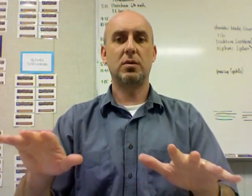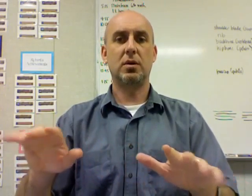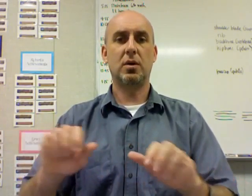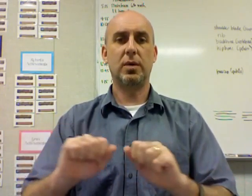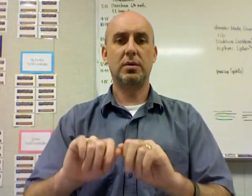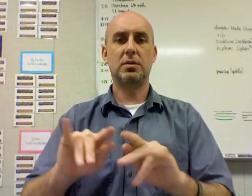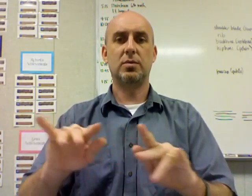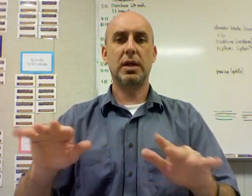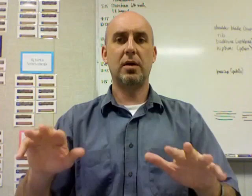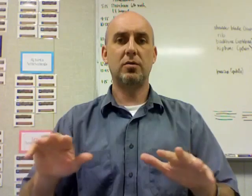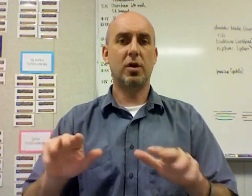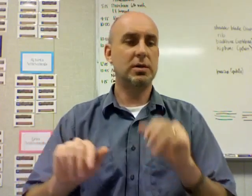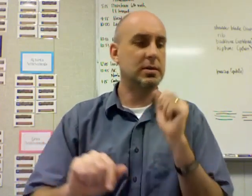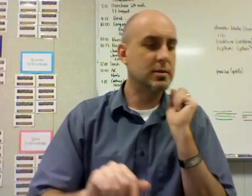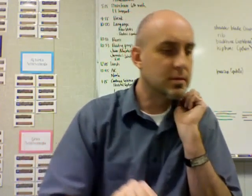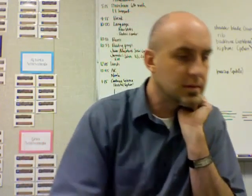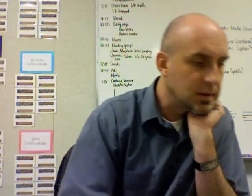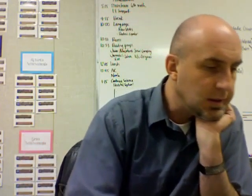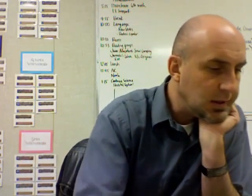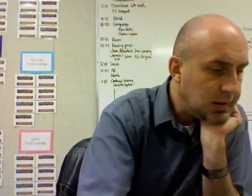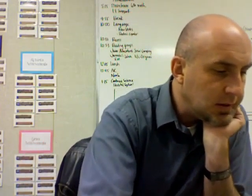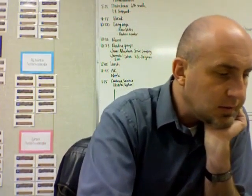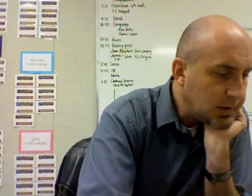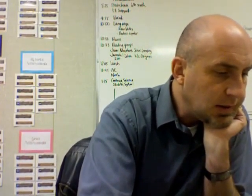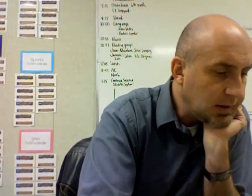All right, spread out. Frost. Okay.